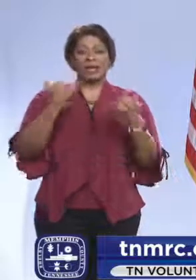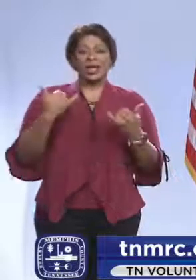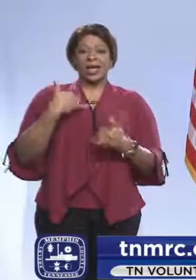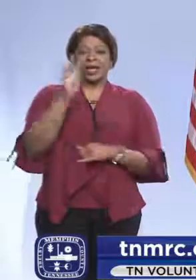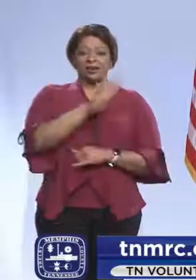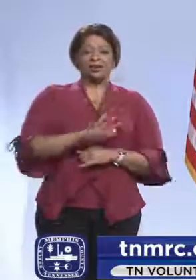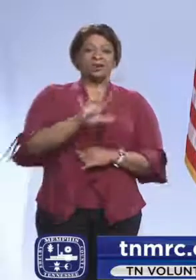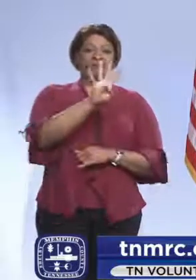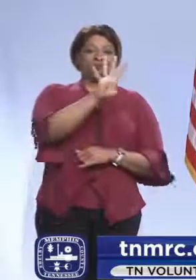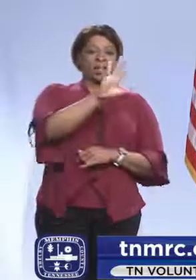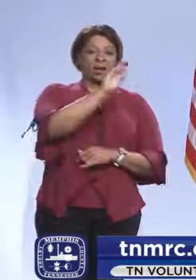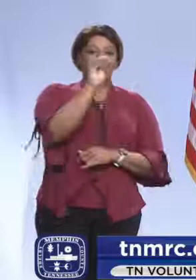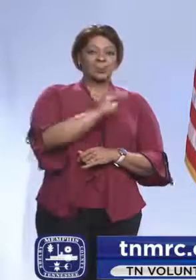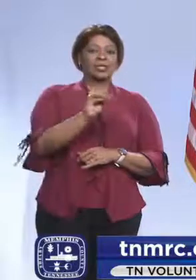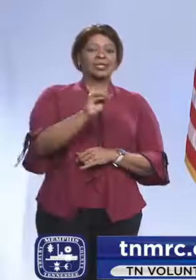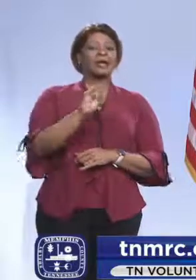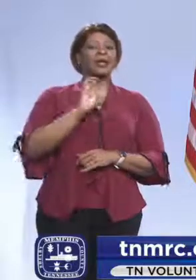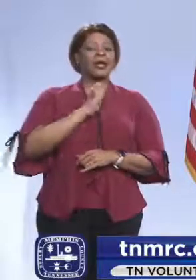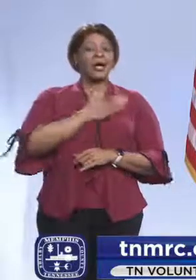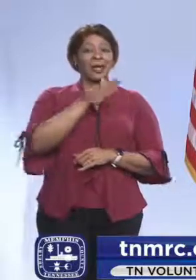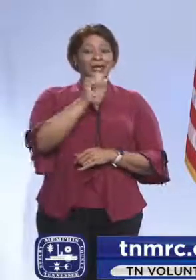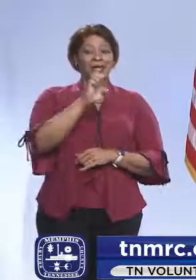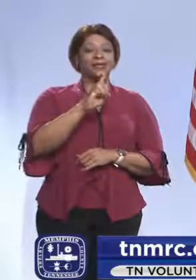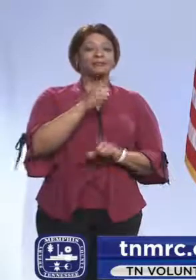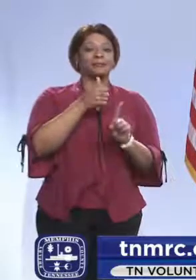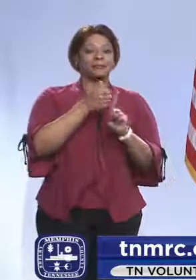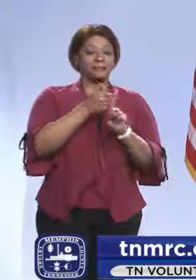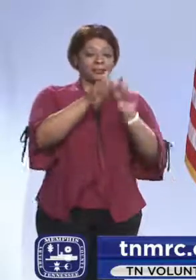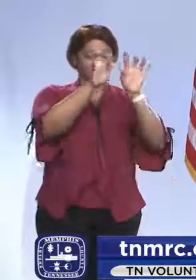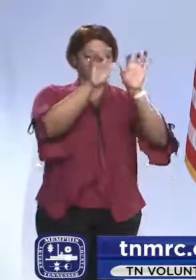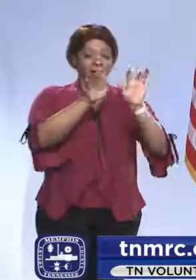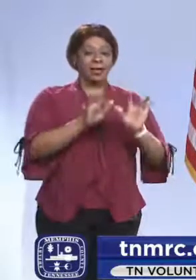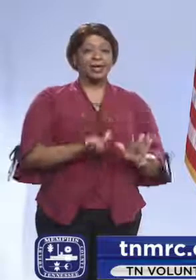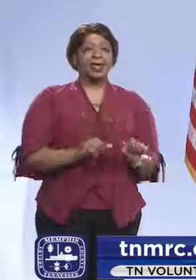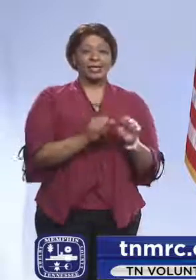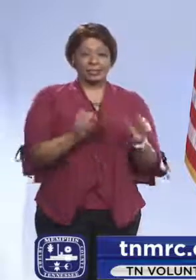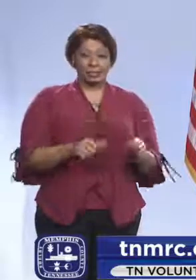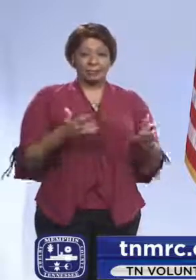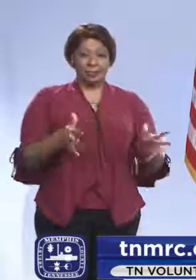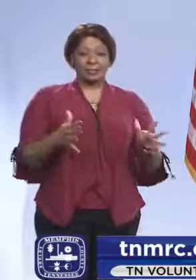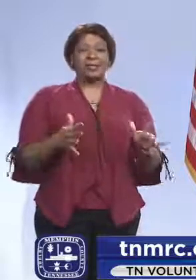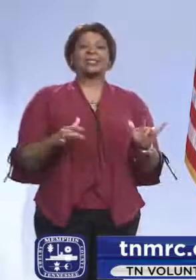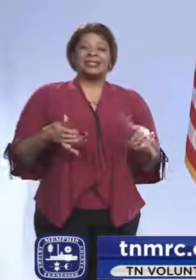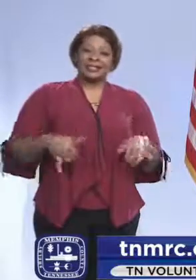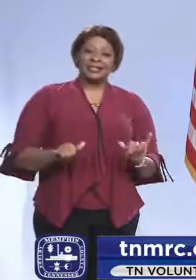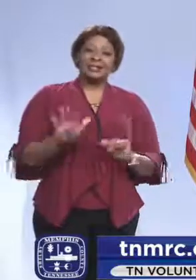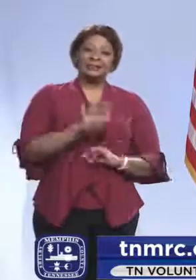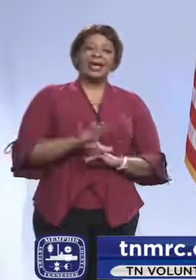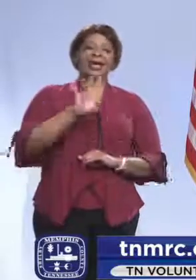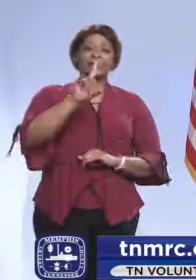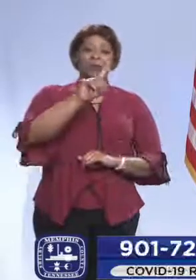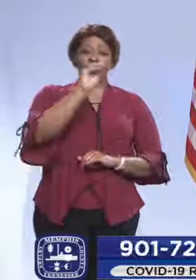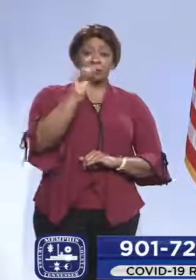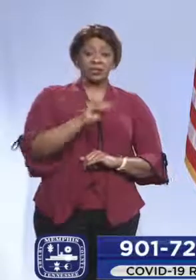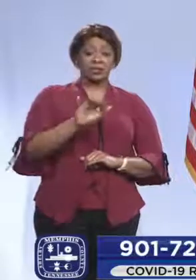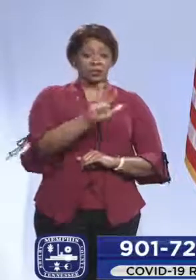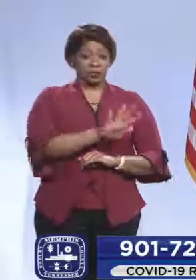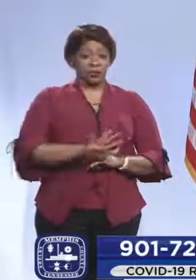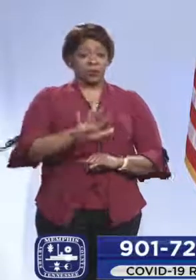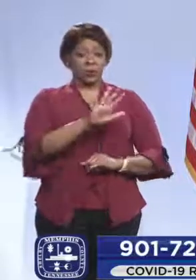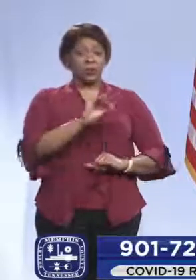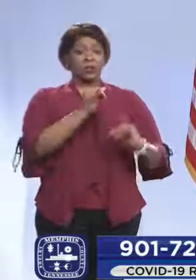about 45% of our cases have been entered into the system, and still about 71% of